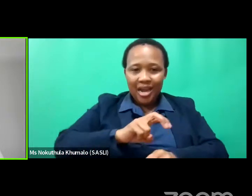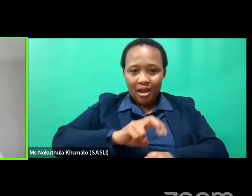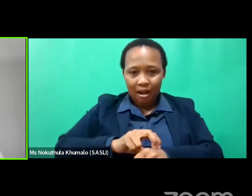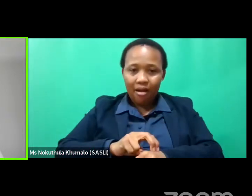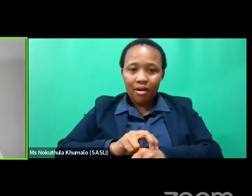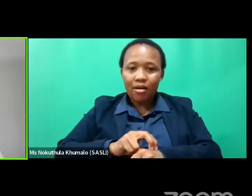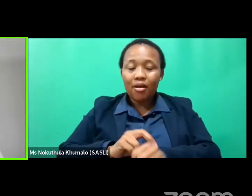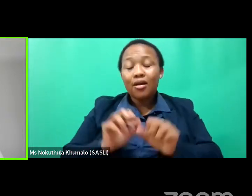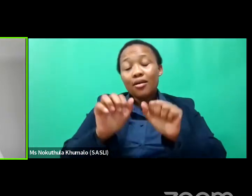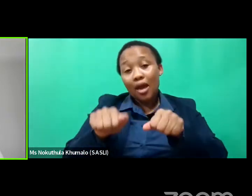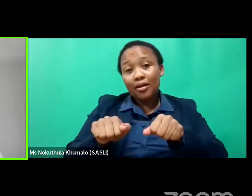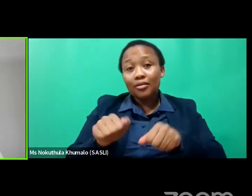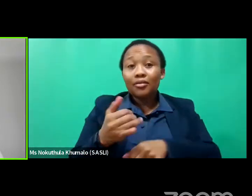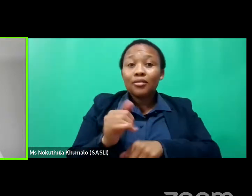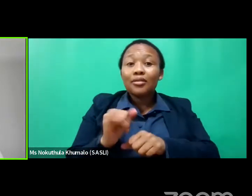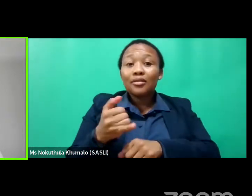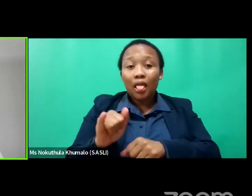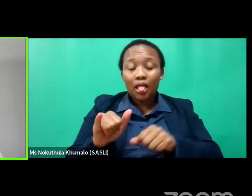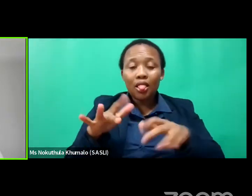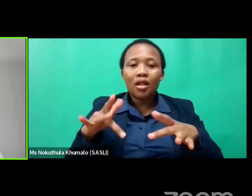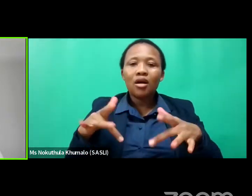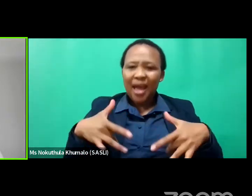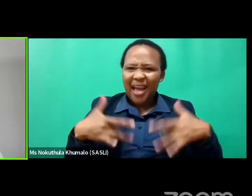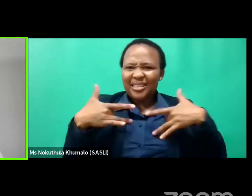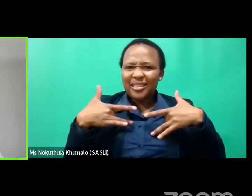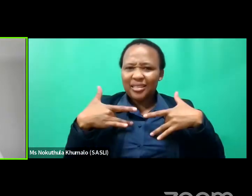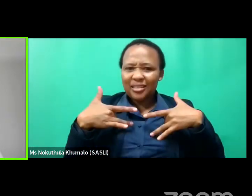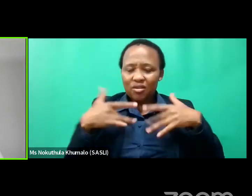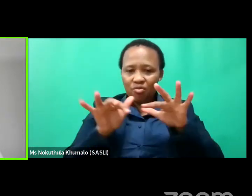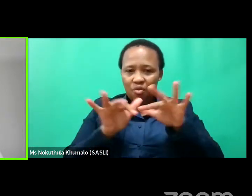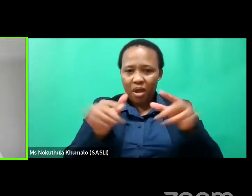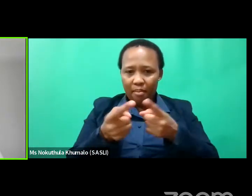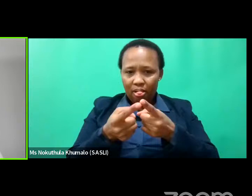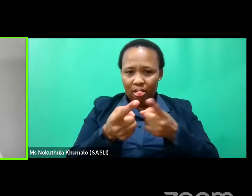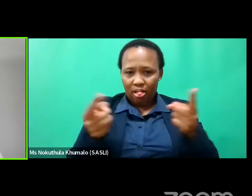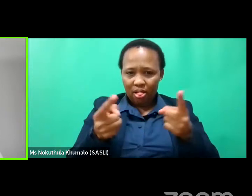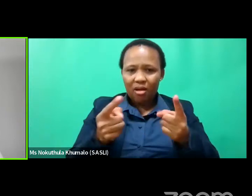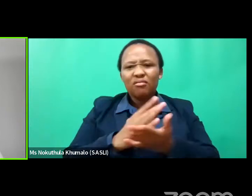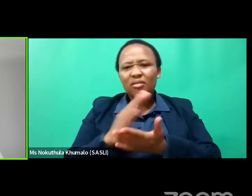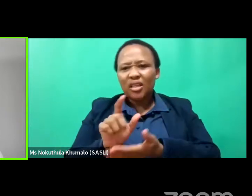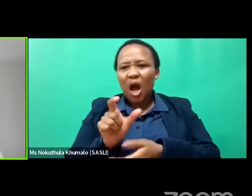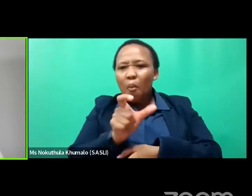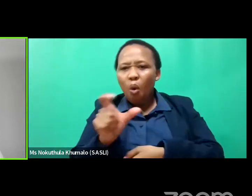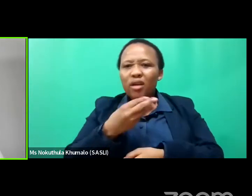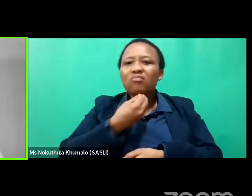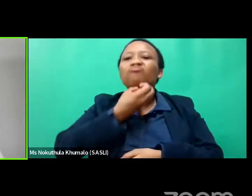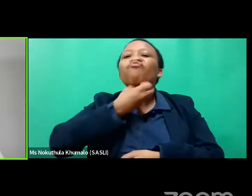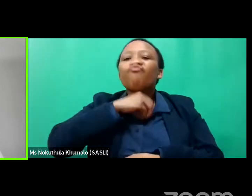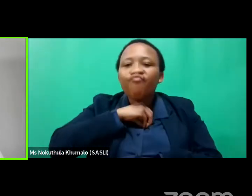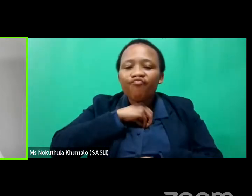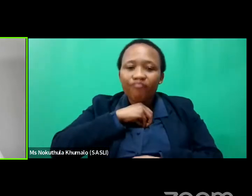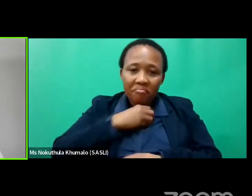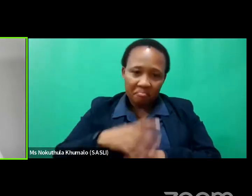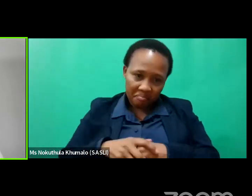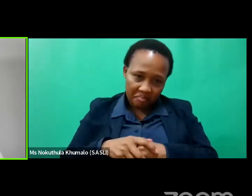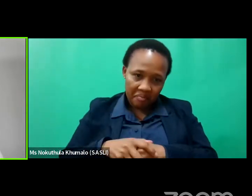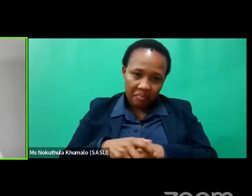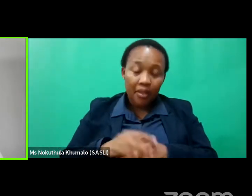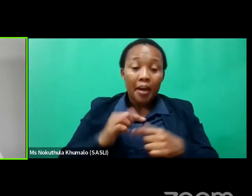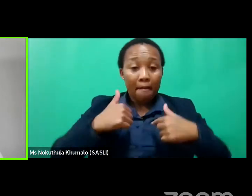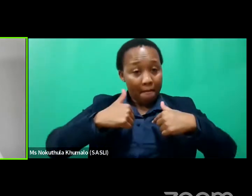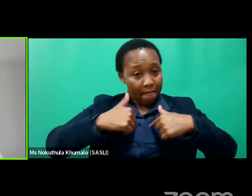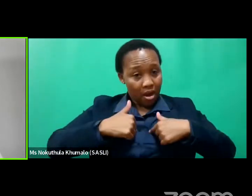exists among people on the basis of enablement in our society. I have therefore pledged